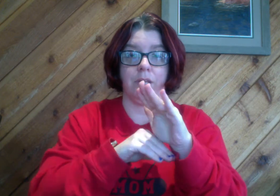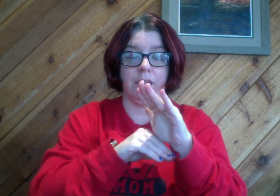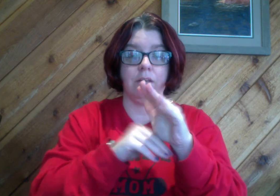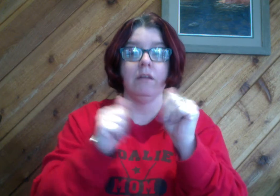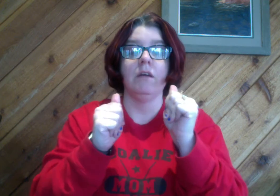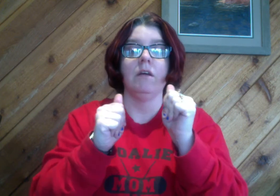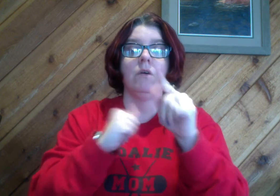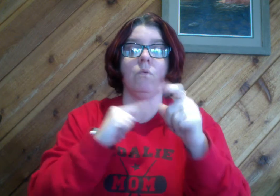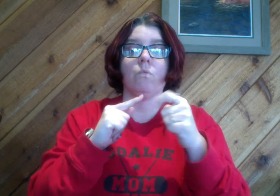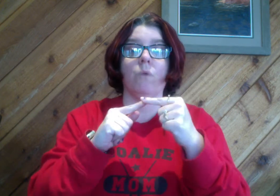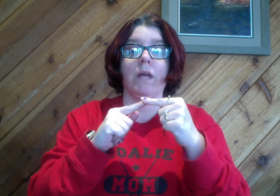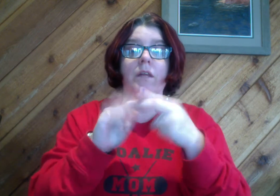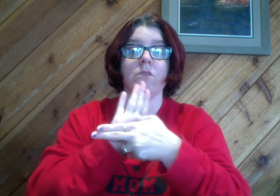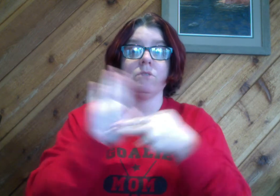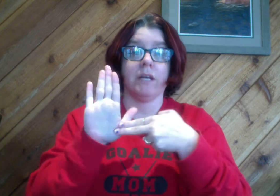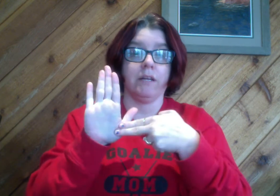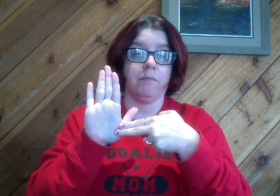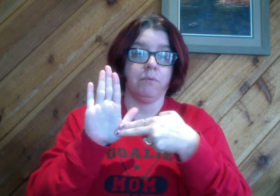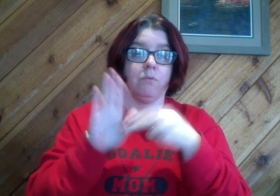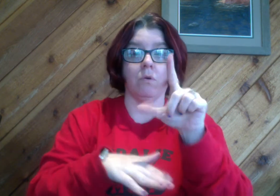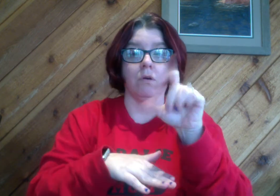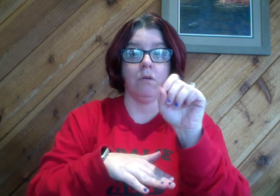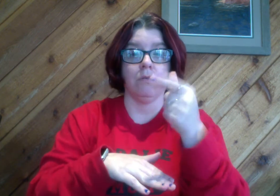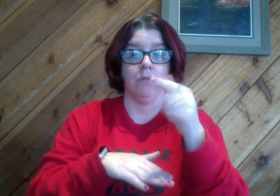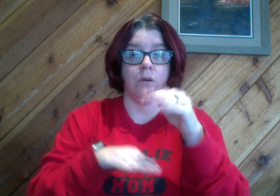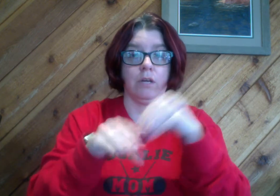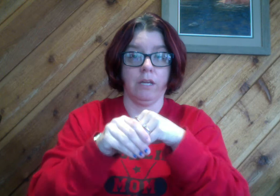in when you sign up or log in.